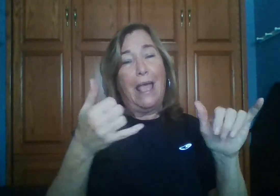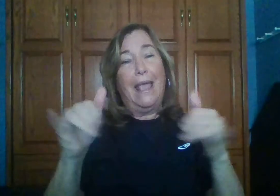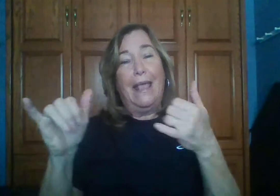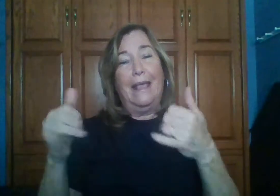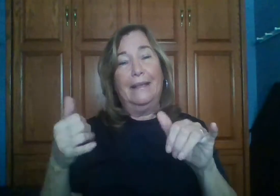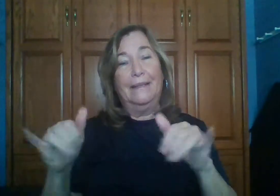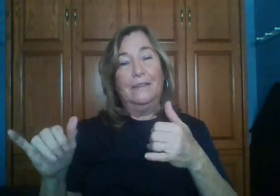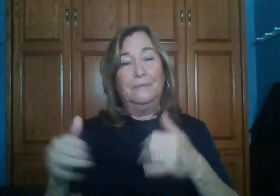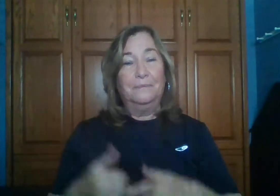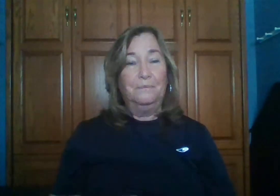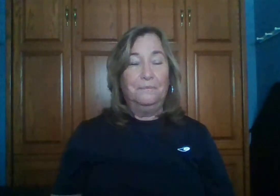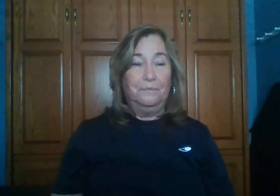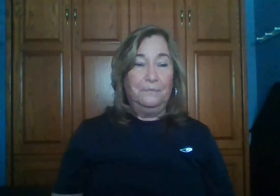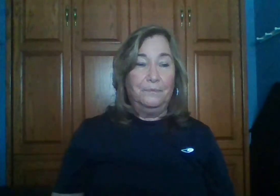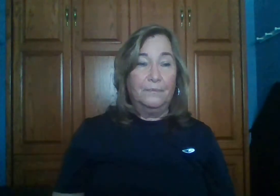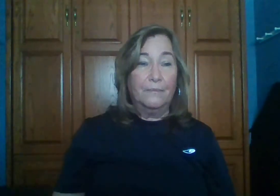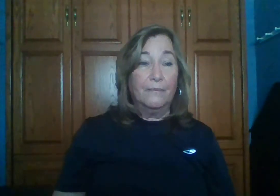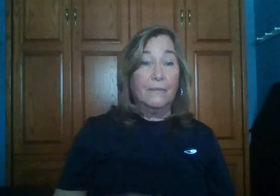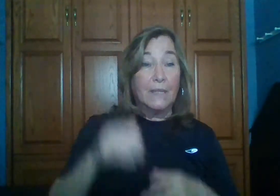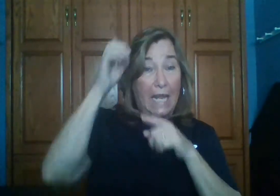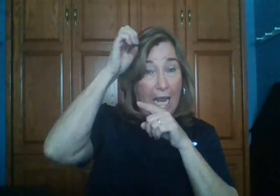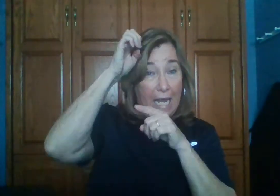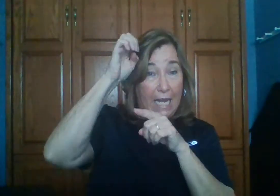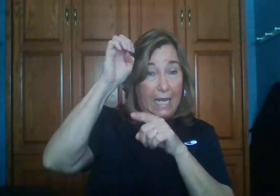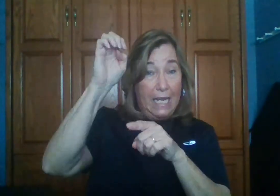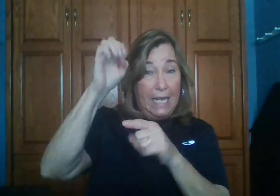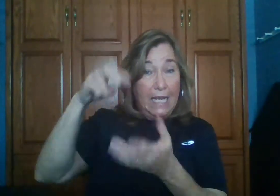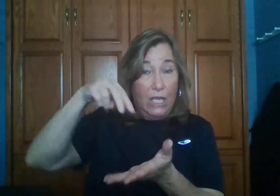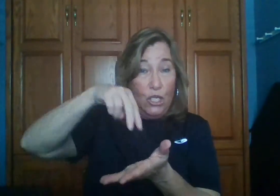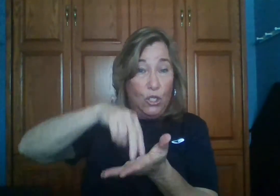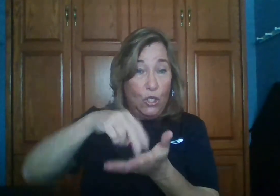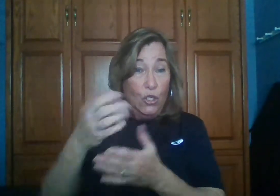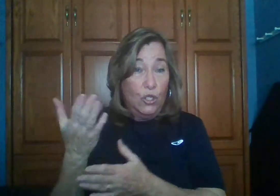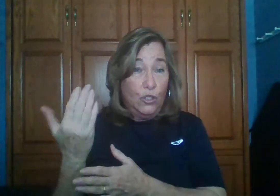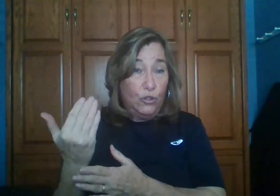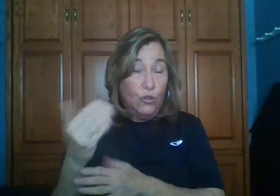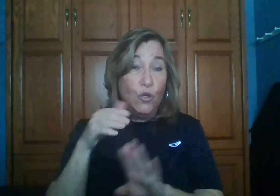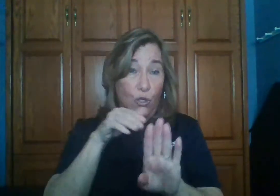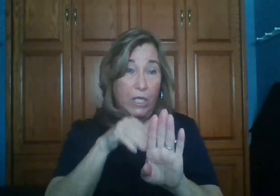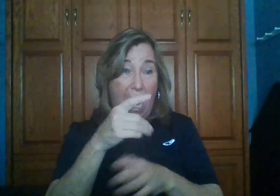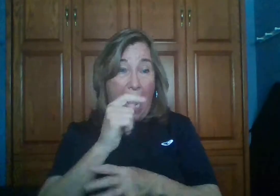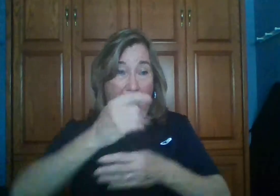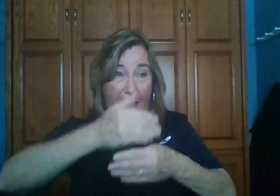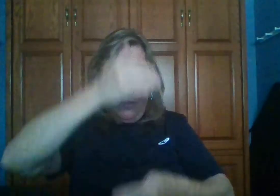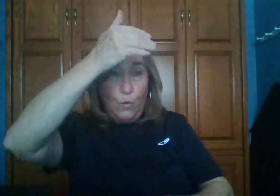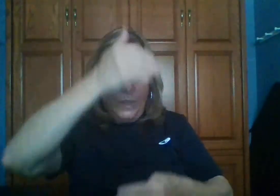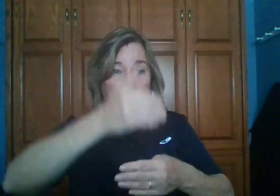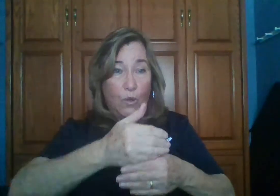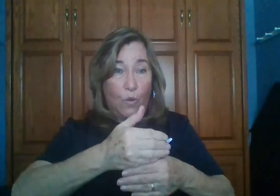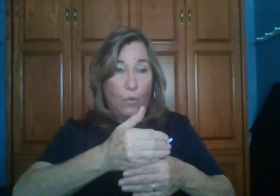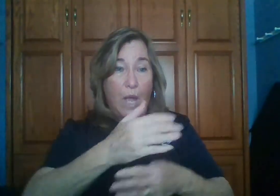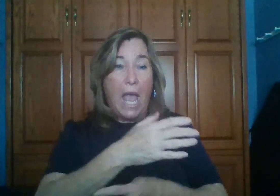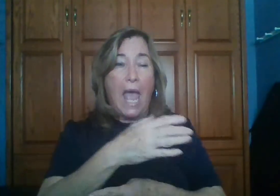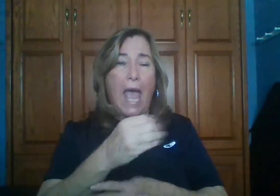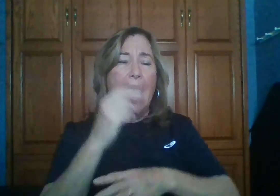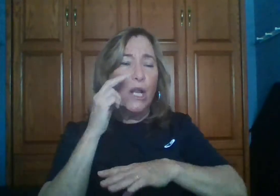Again. He stood at the window and watched